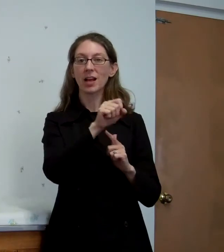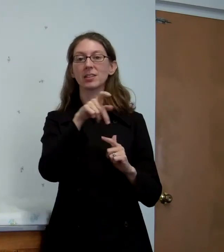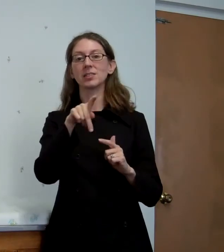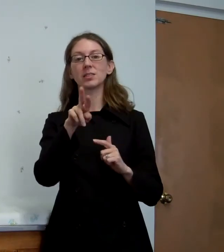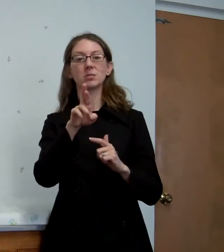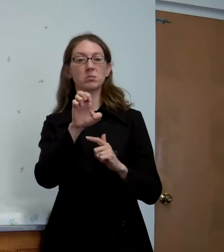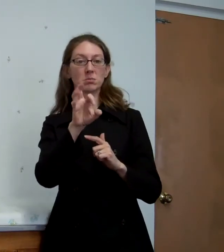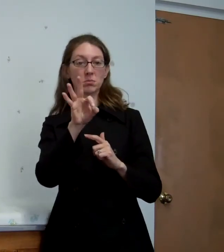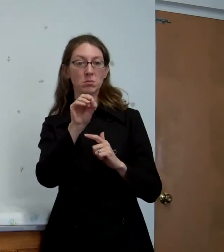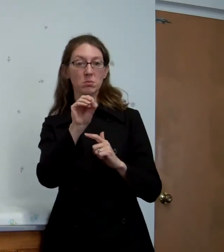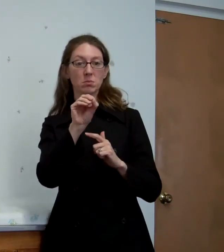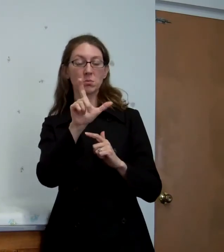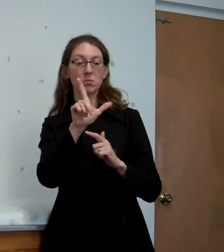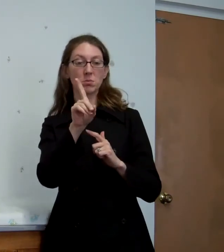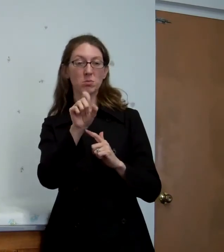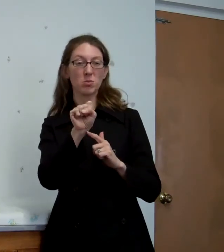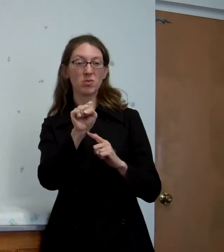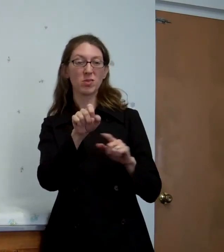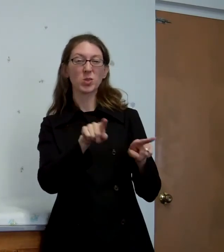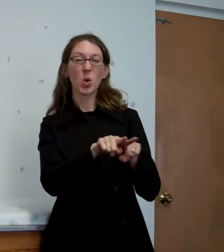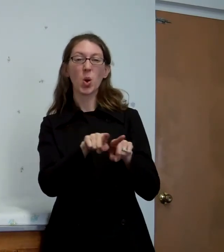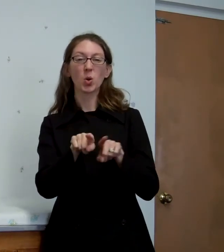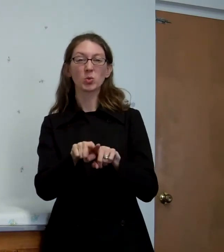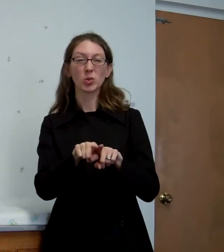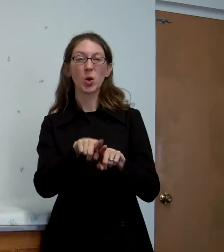They can take a while to dry if they're thick,